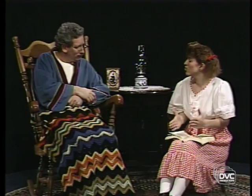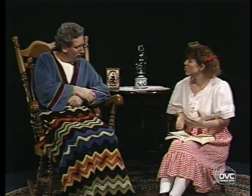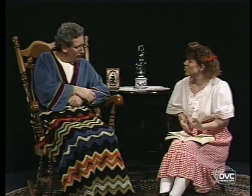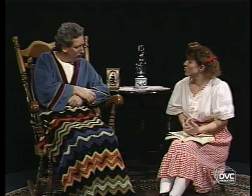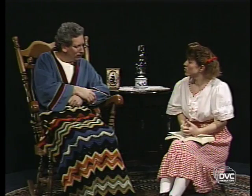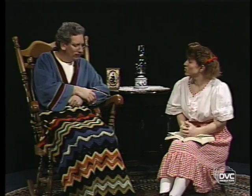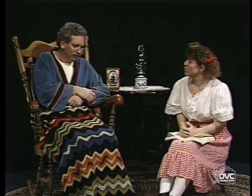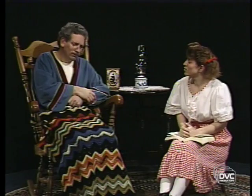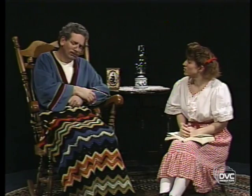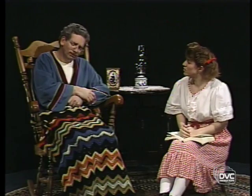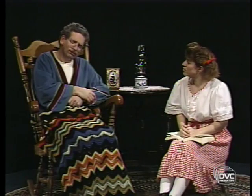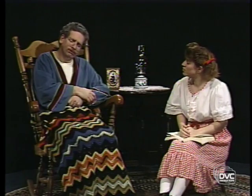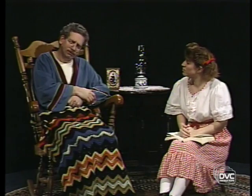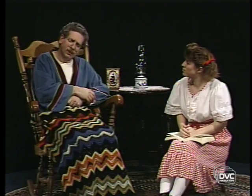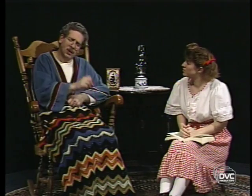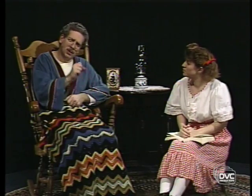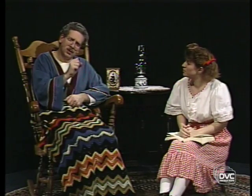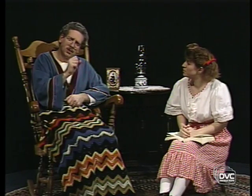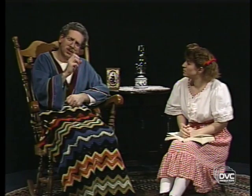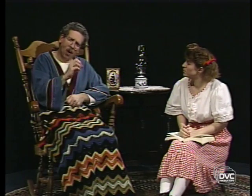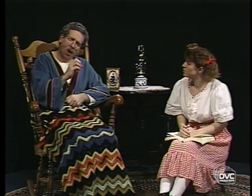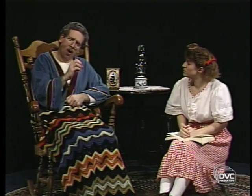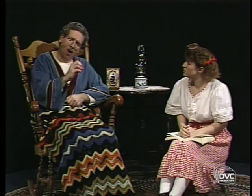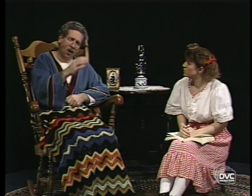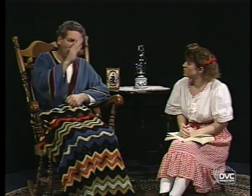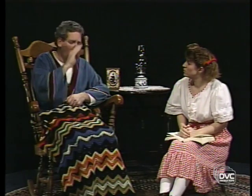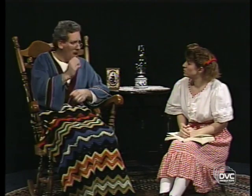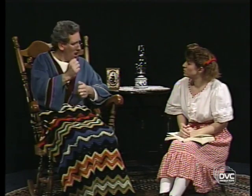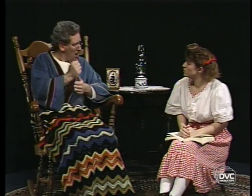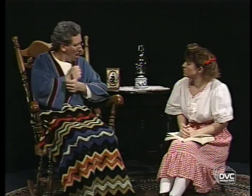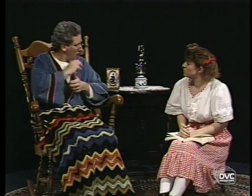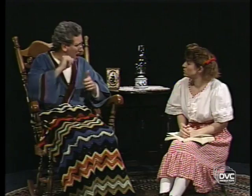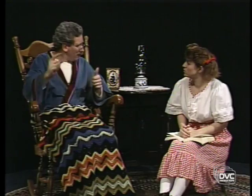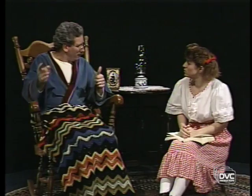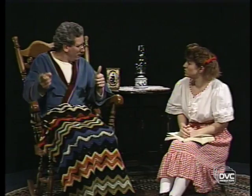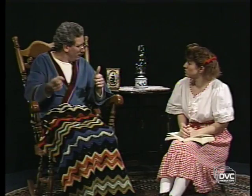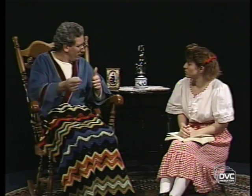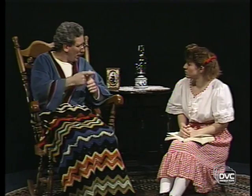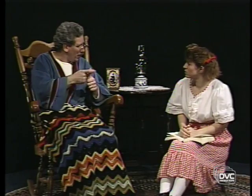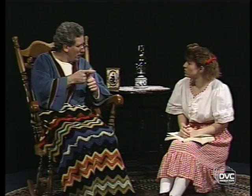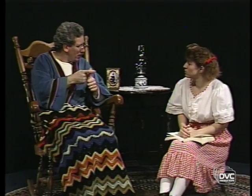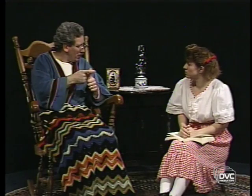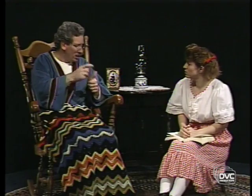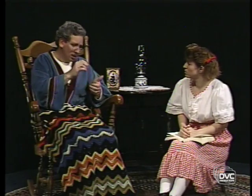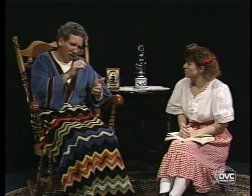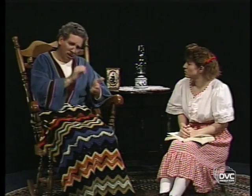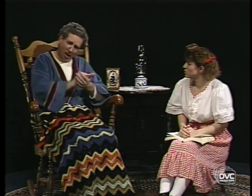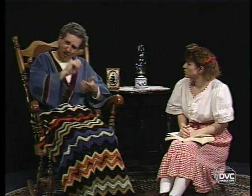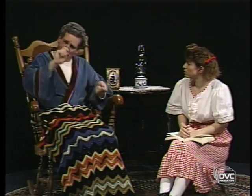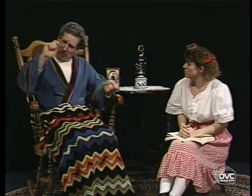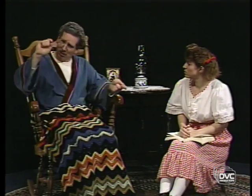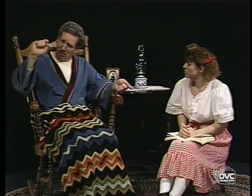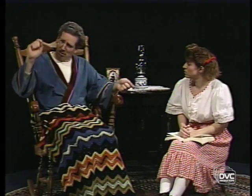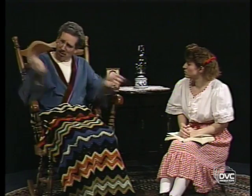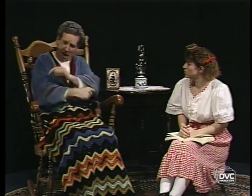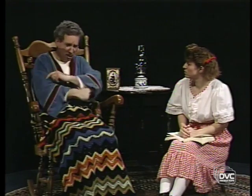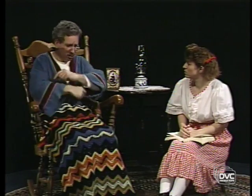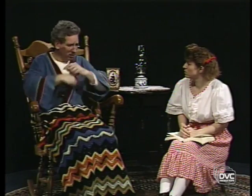are sinners H so God's love was first and that changed